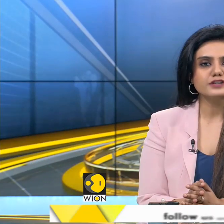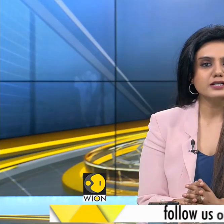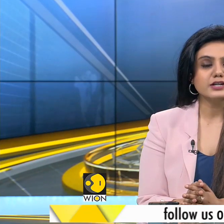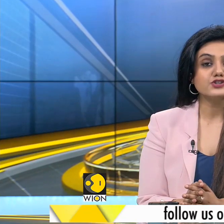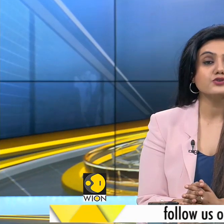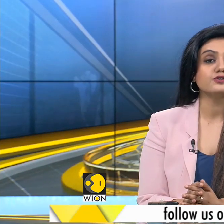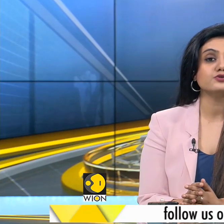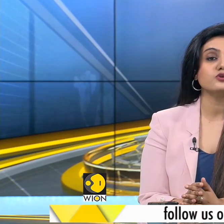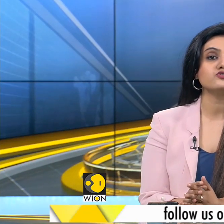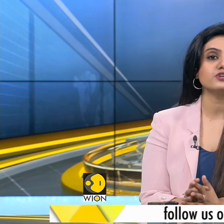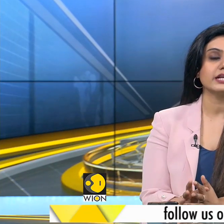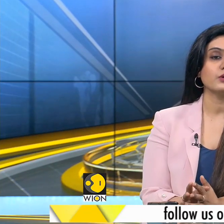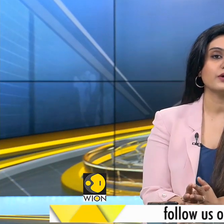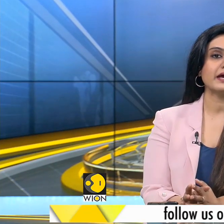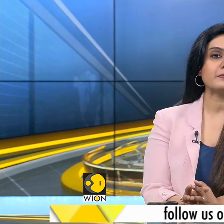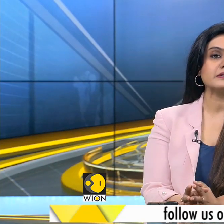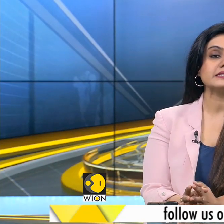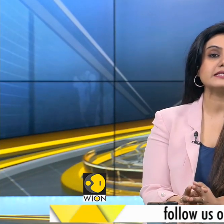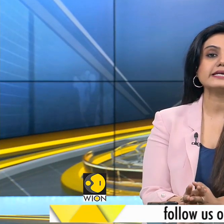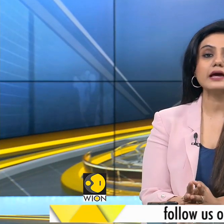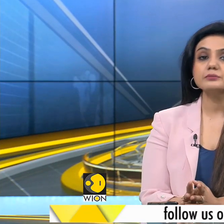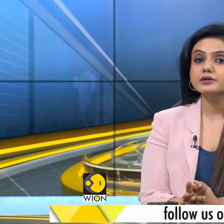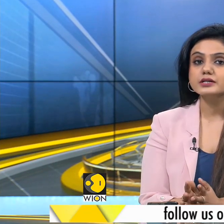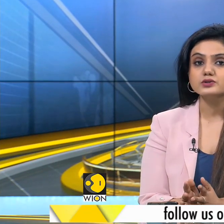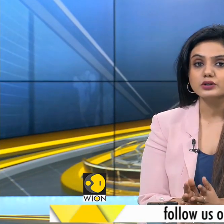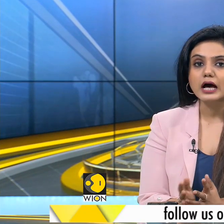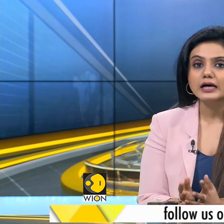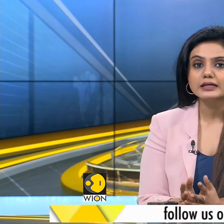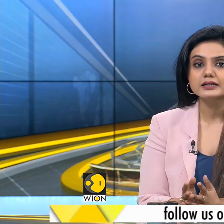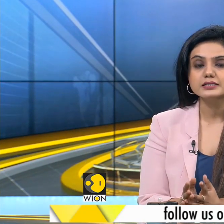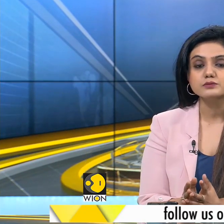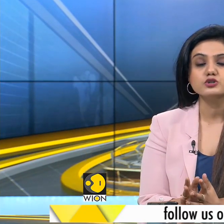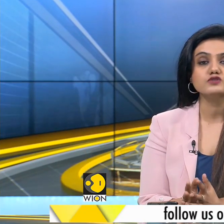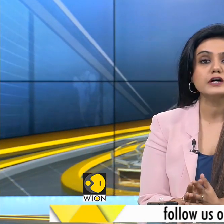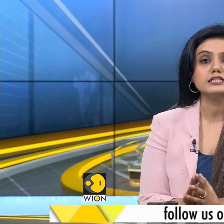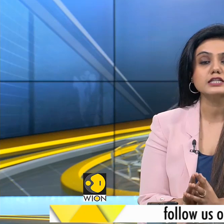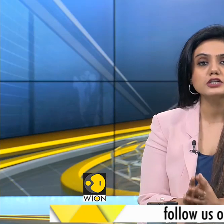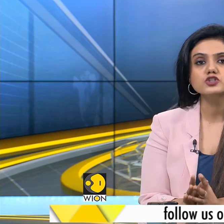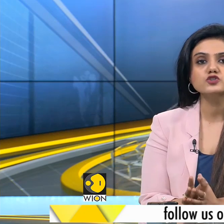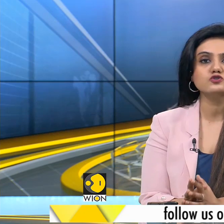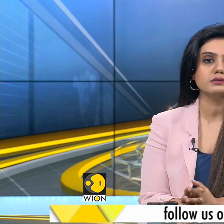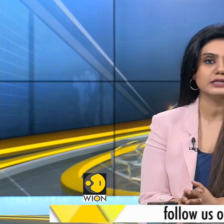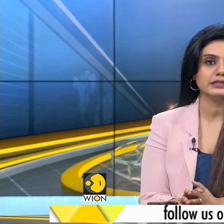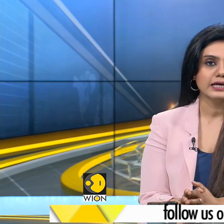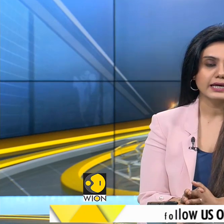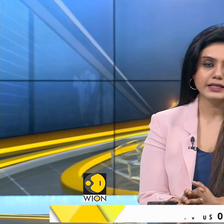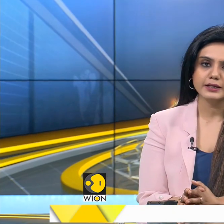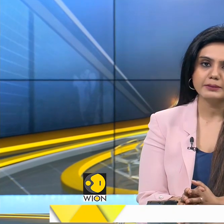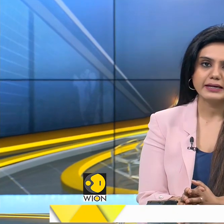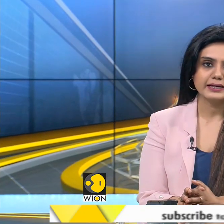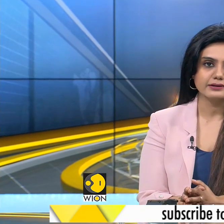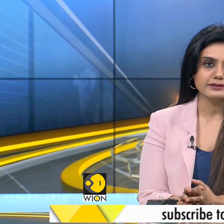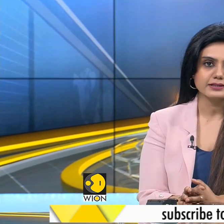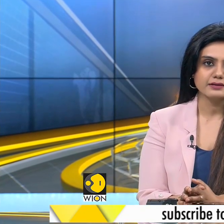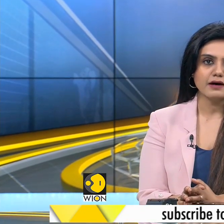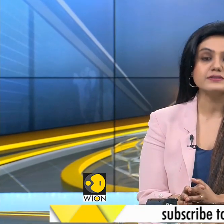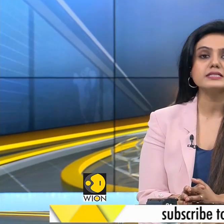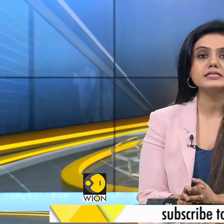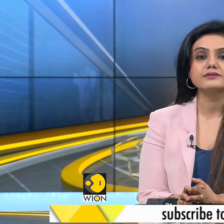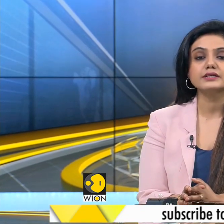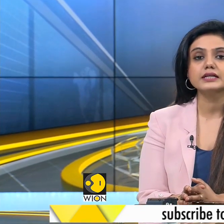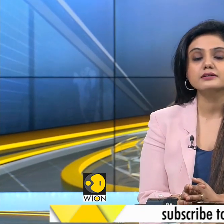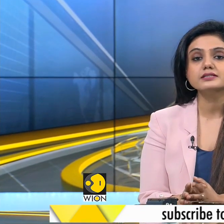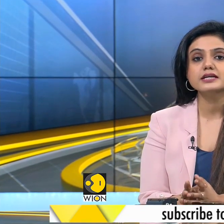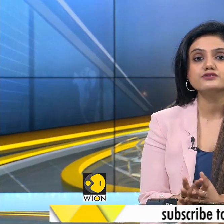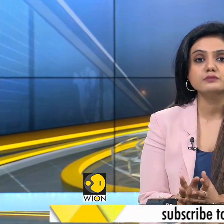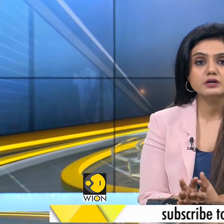Let's now shift our attention over to Australia, where capital city Canberra is on a high alert as bushfires continue to burn in nearby areas. Five